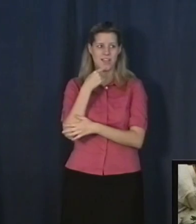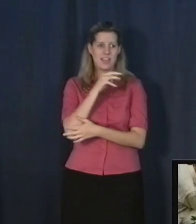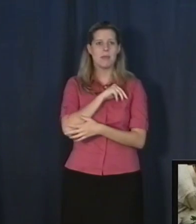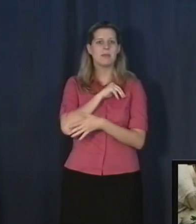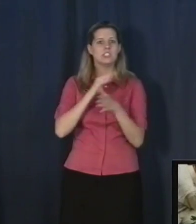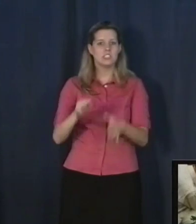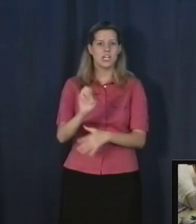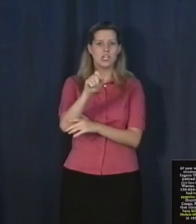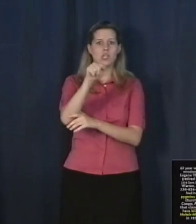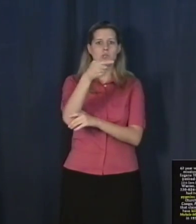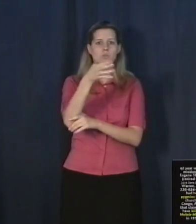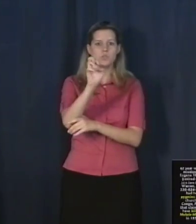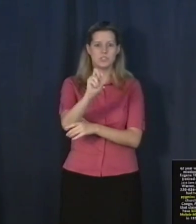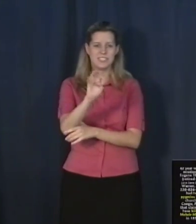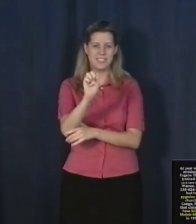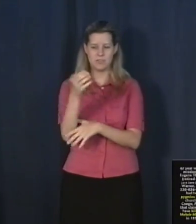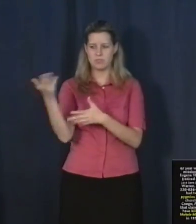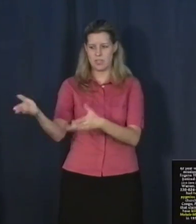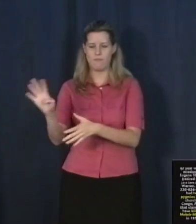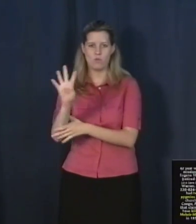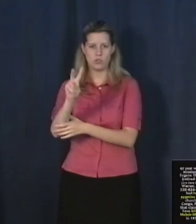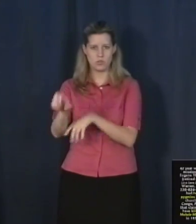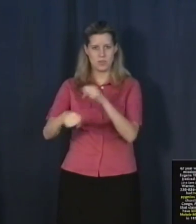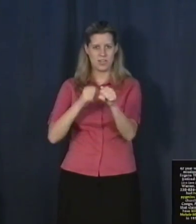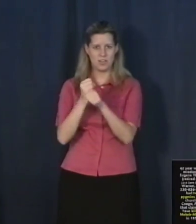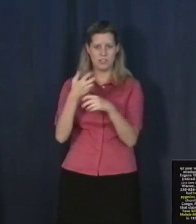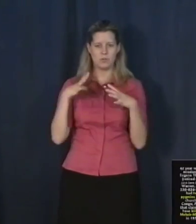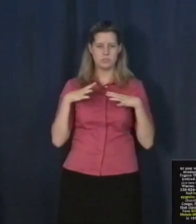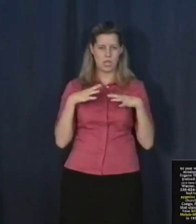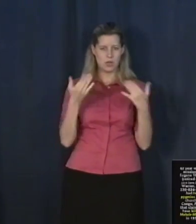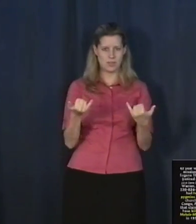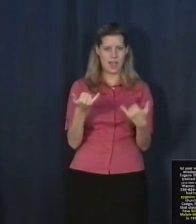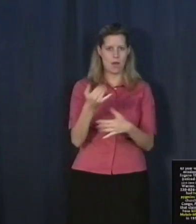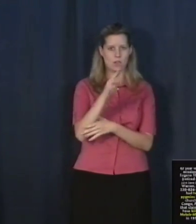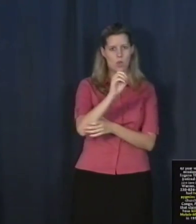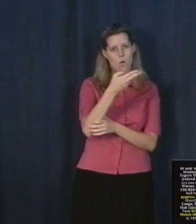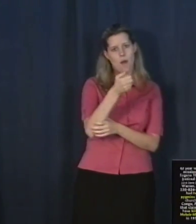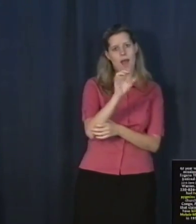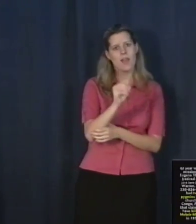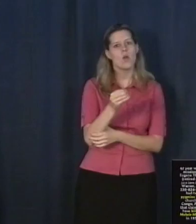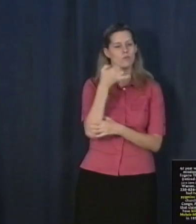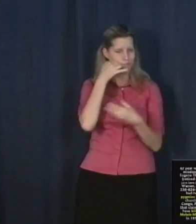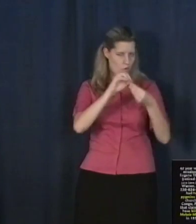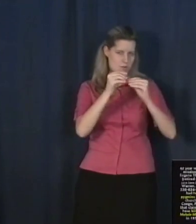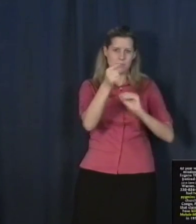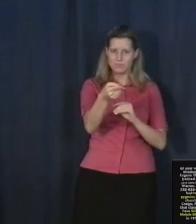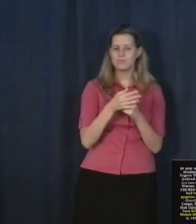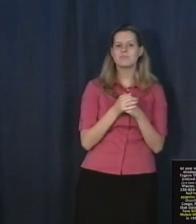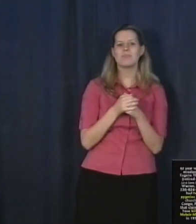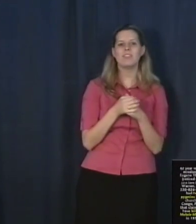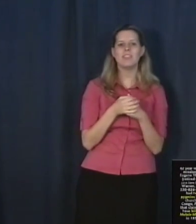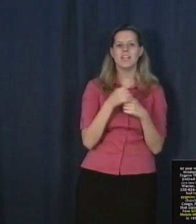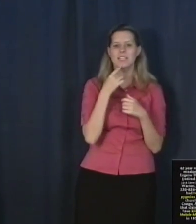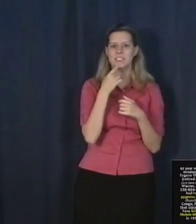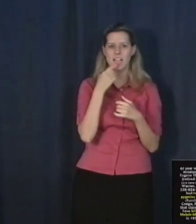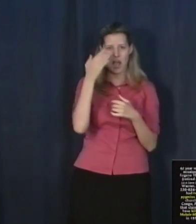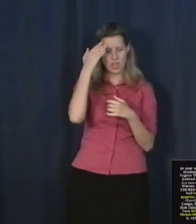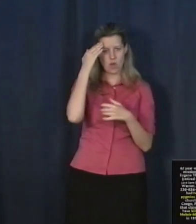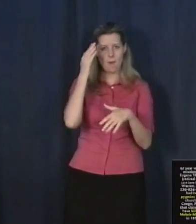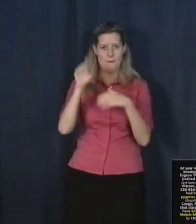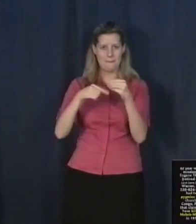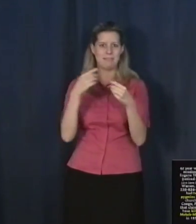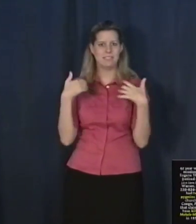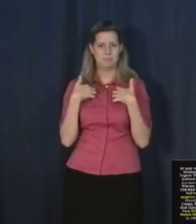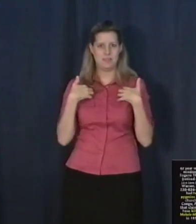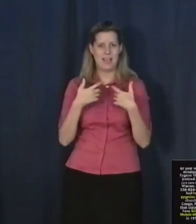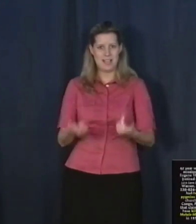Eugene Thomas was there for 42 years. He's retired now, back in Ohio. There's his phone number. He said, yeah, I had met pygmies that knew about these creatures. He said, they live in the